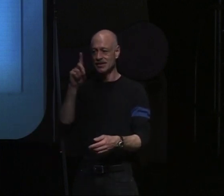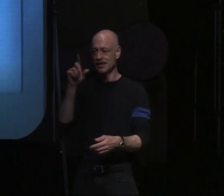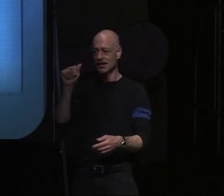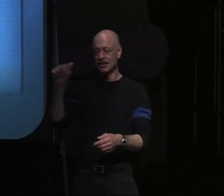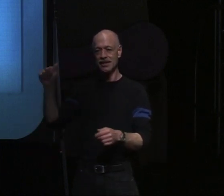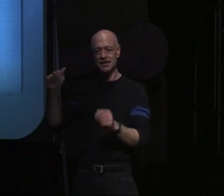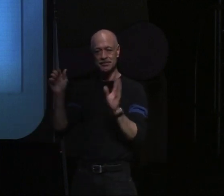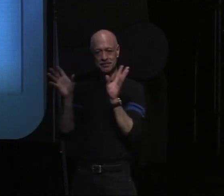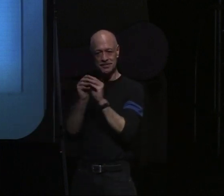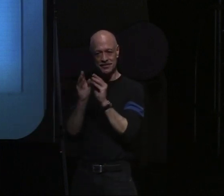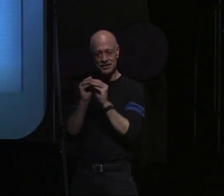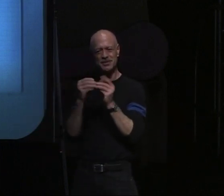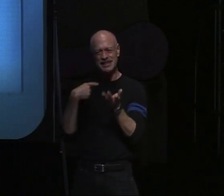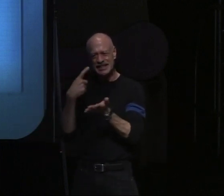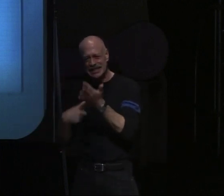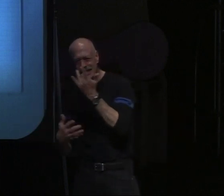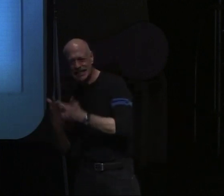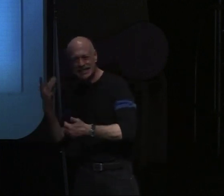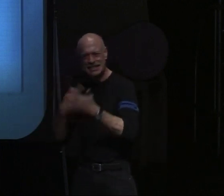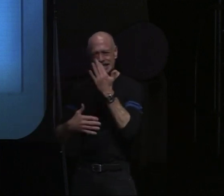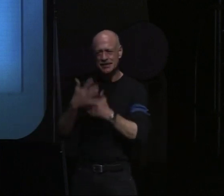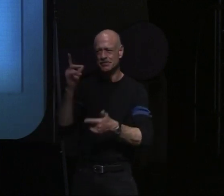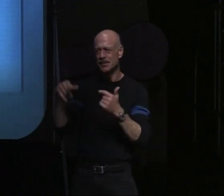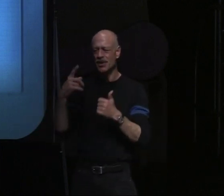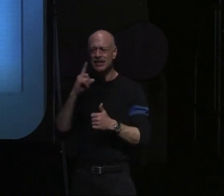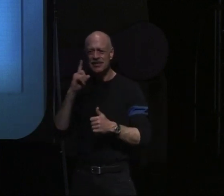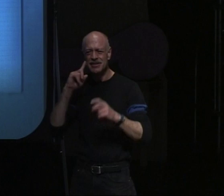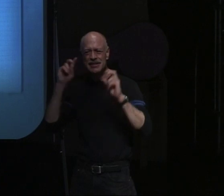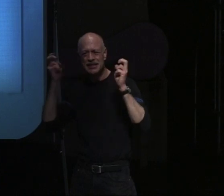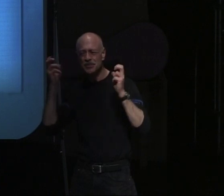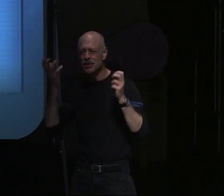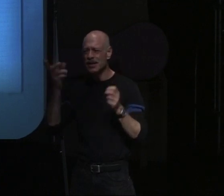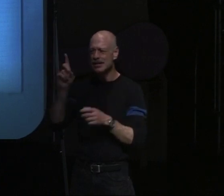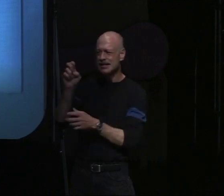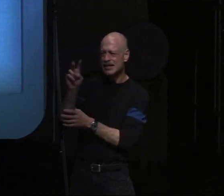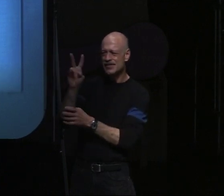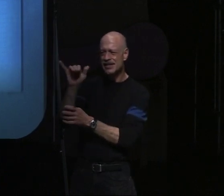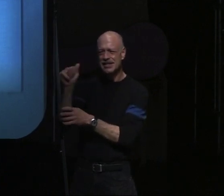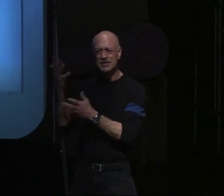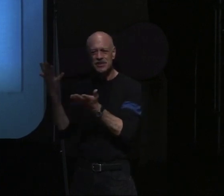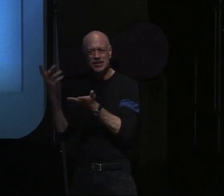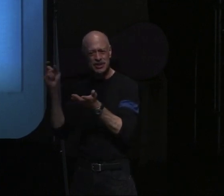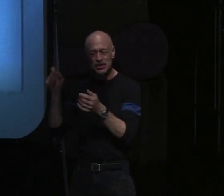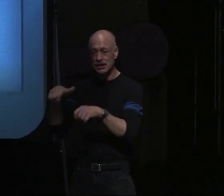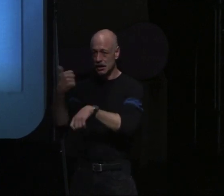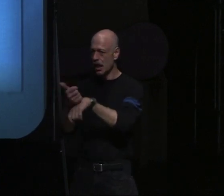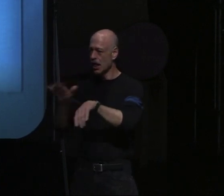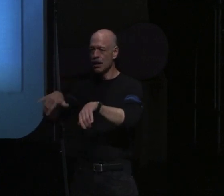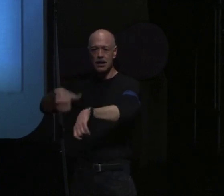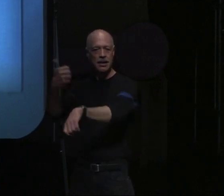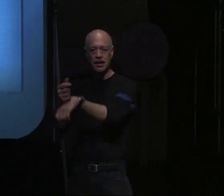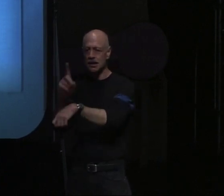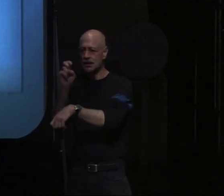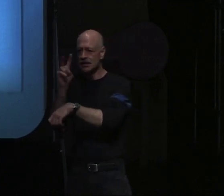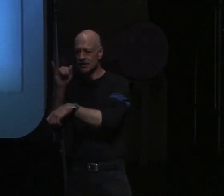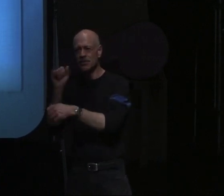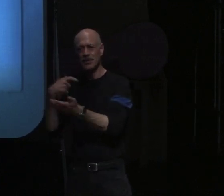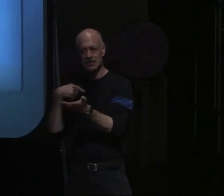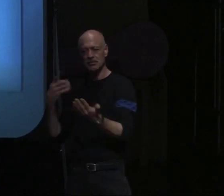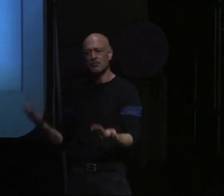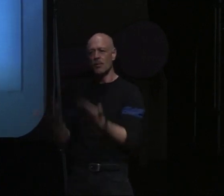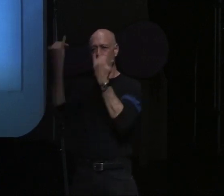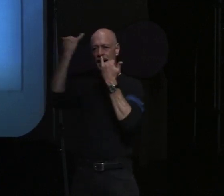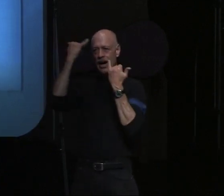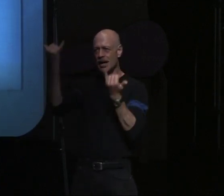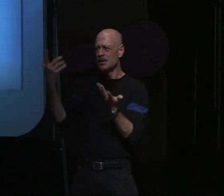mural. And we were talking about incorporating the deaf experience, Devia celebration.